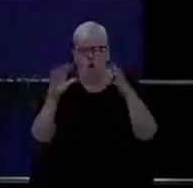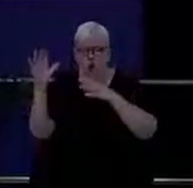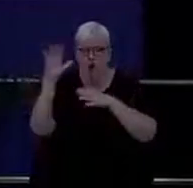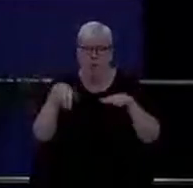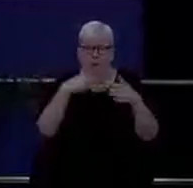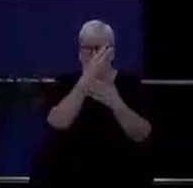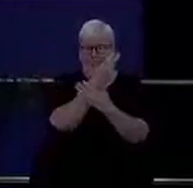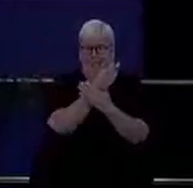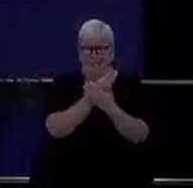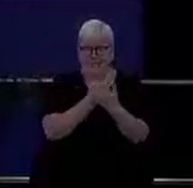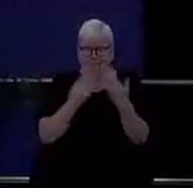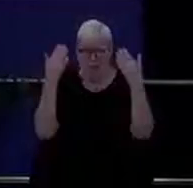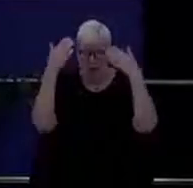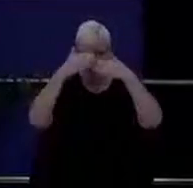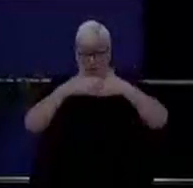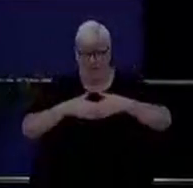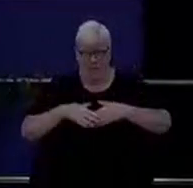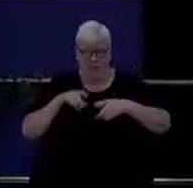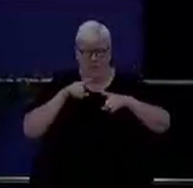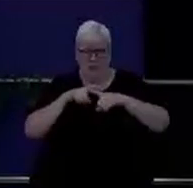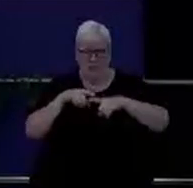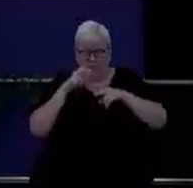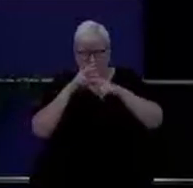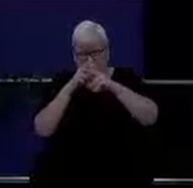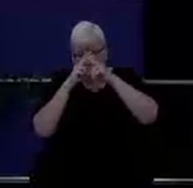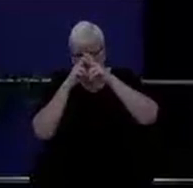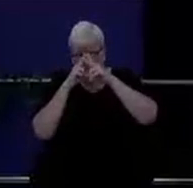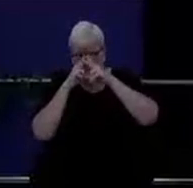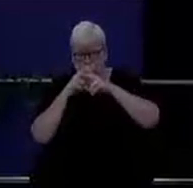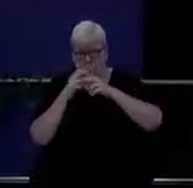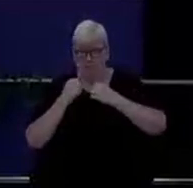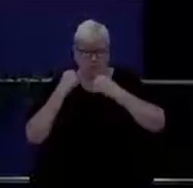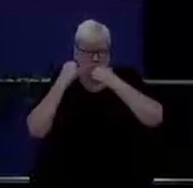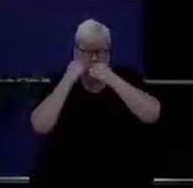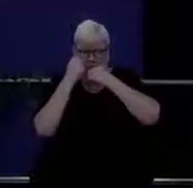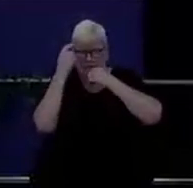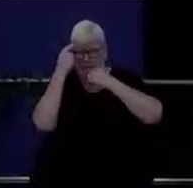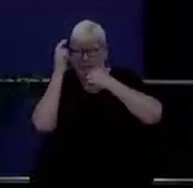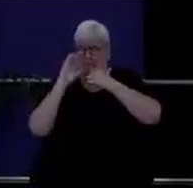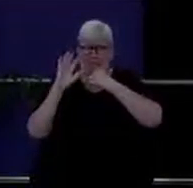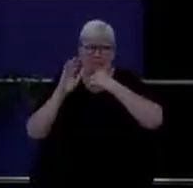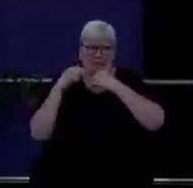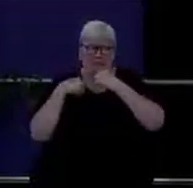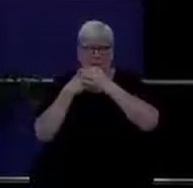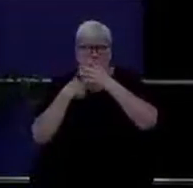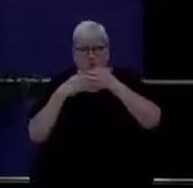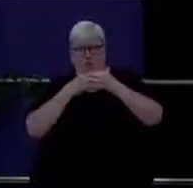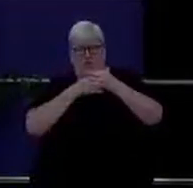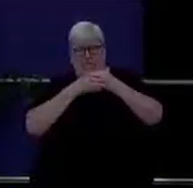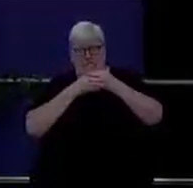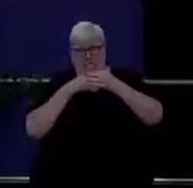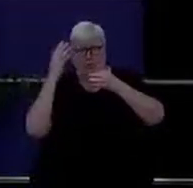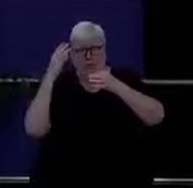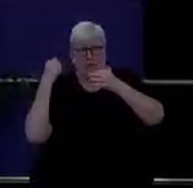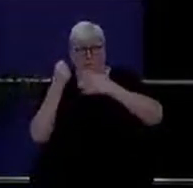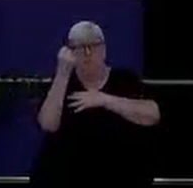night, basically sheltering myself with my duvet, wondering if something was going to blow in through the window.